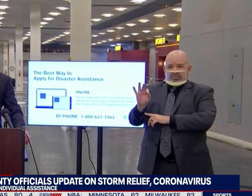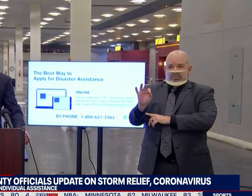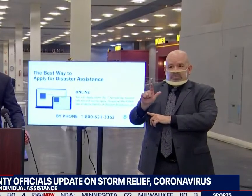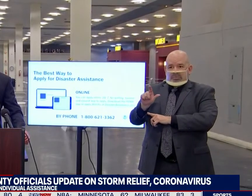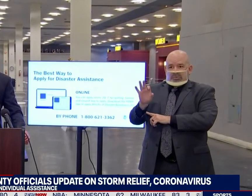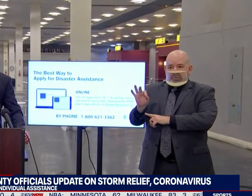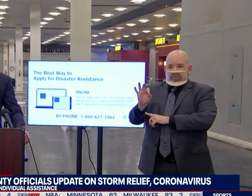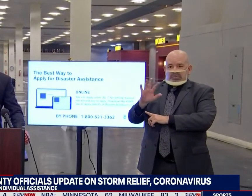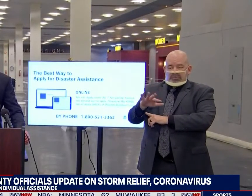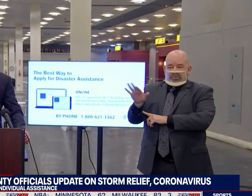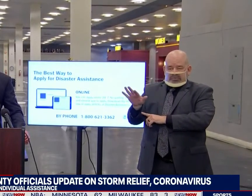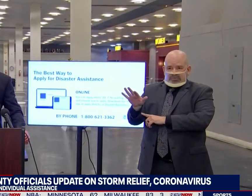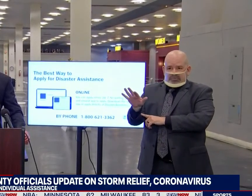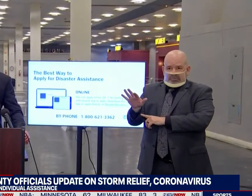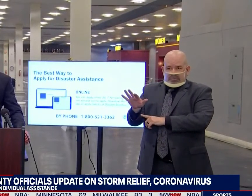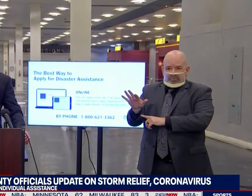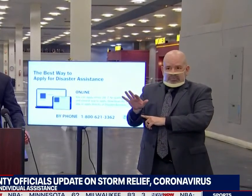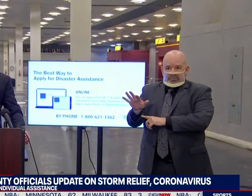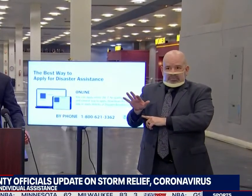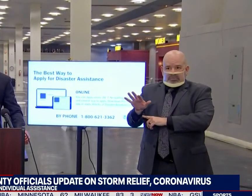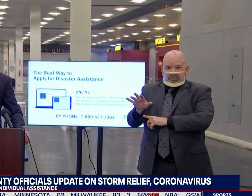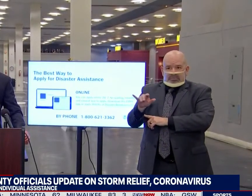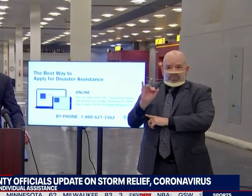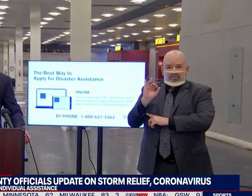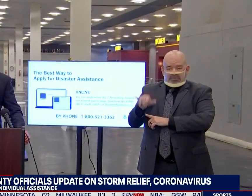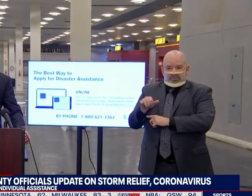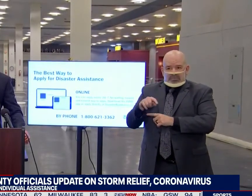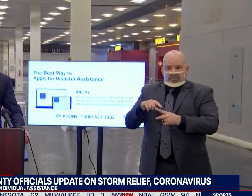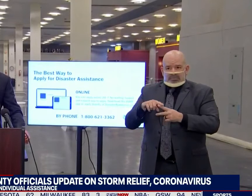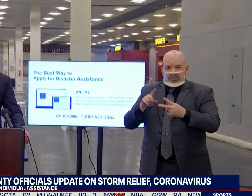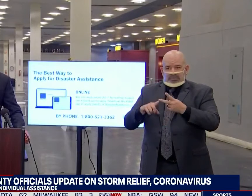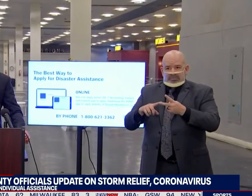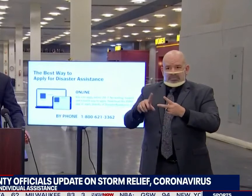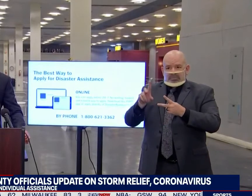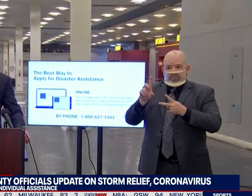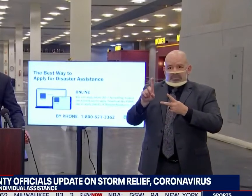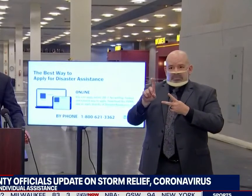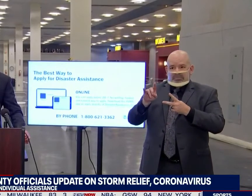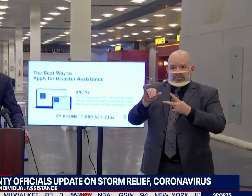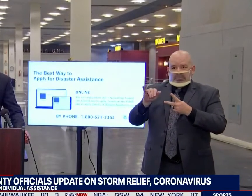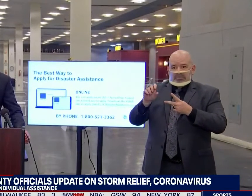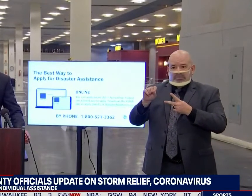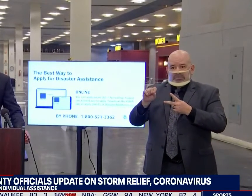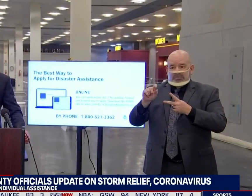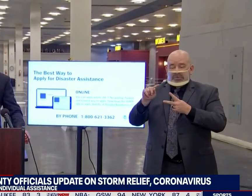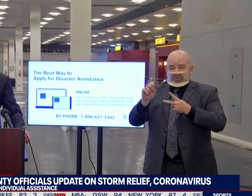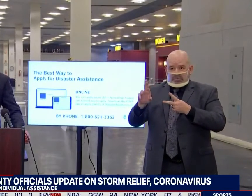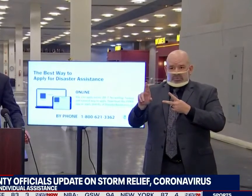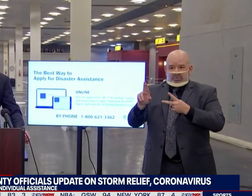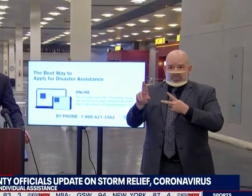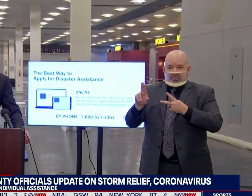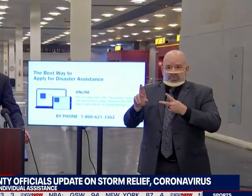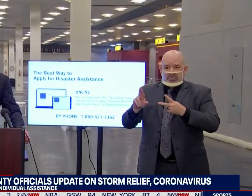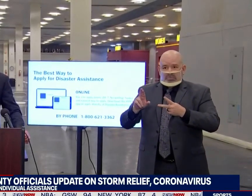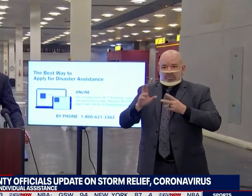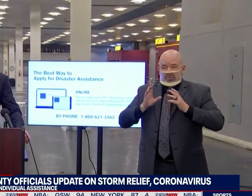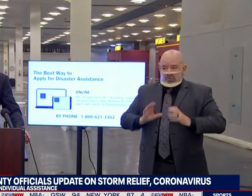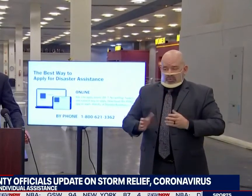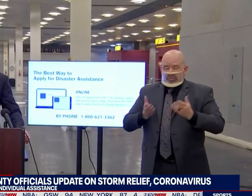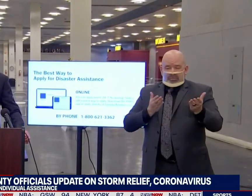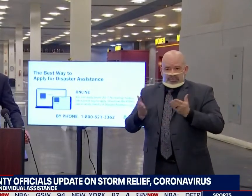and or you can email disaster customer service at sba.gov.